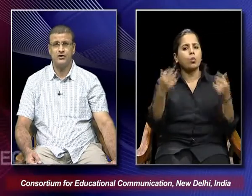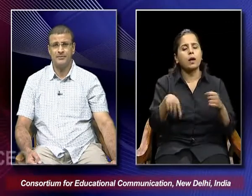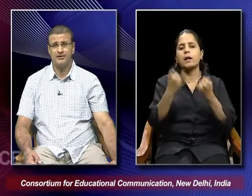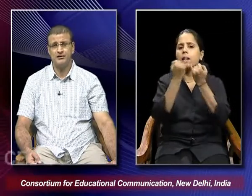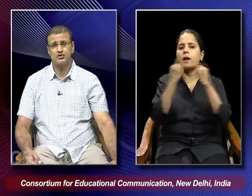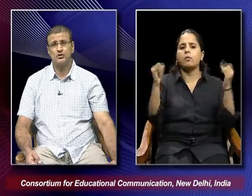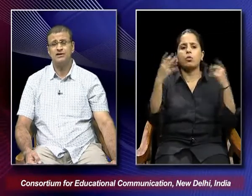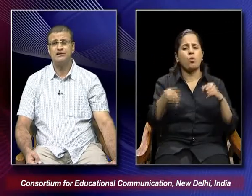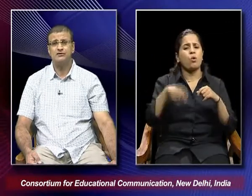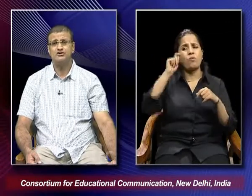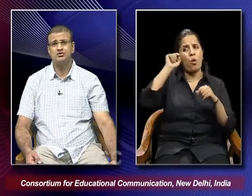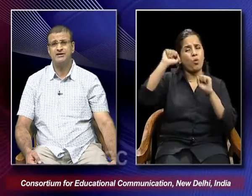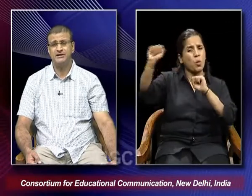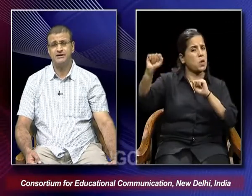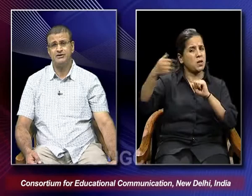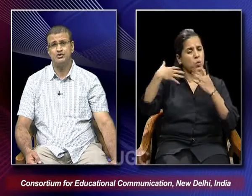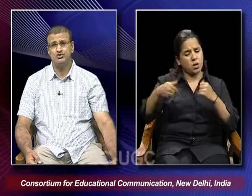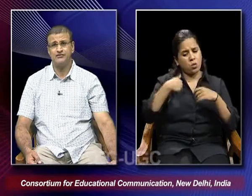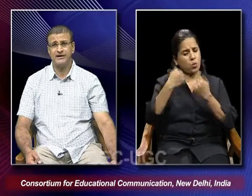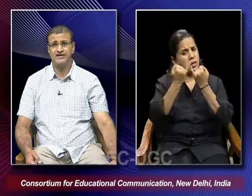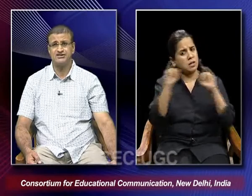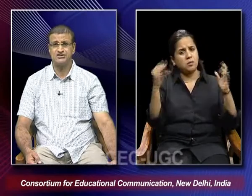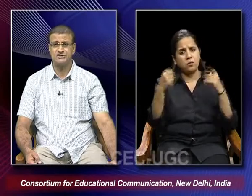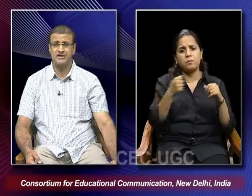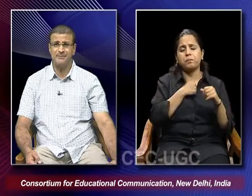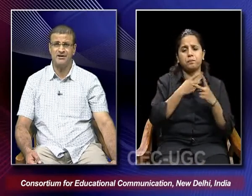foreign capital. So there was to be the use of the